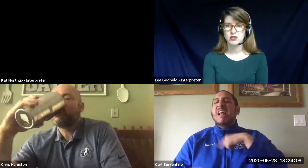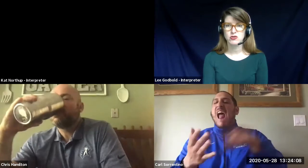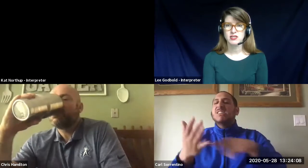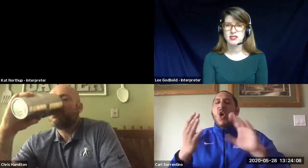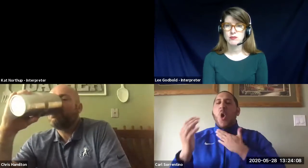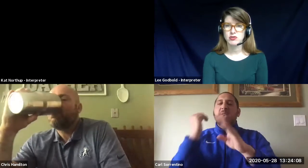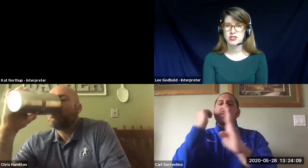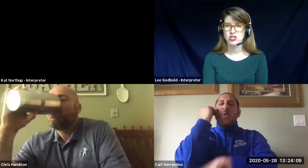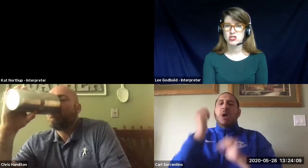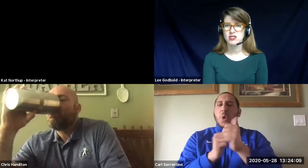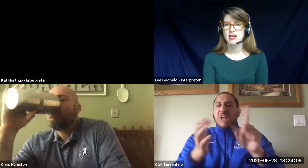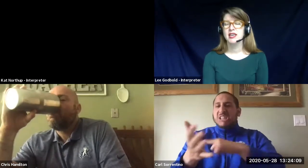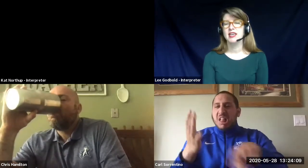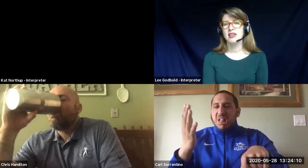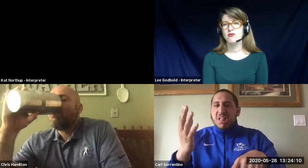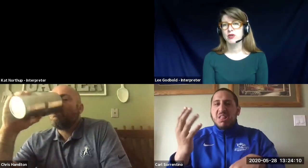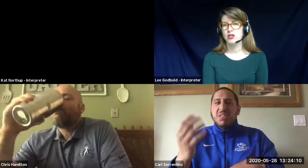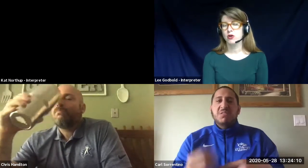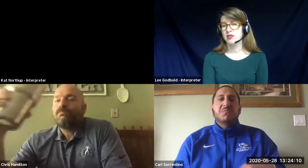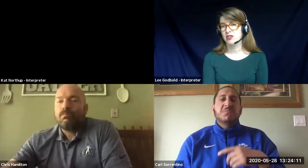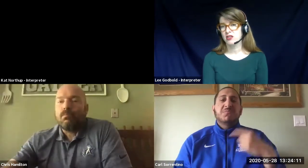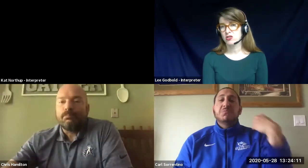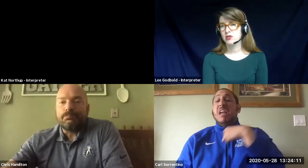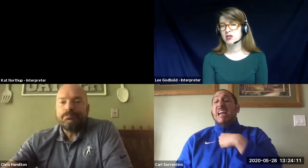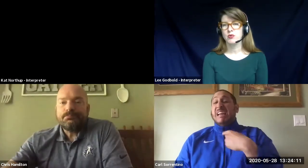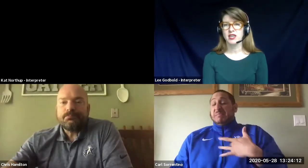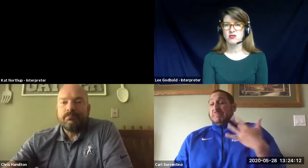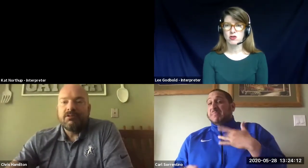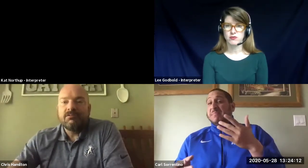with social distancing procedures. If we don't open until October, then we would cancel